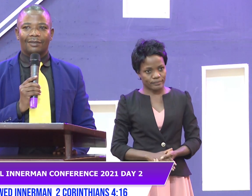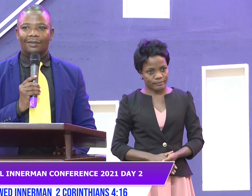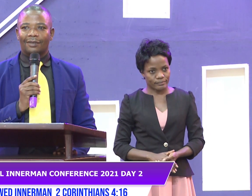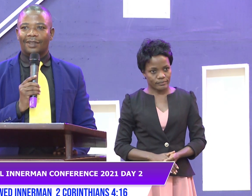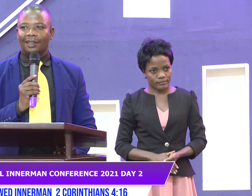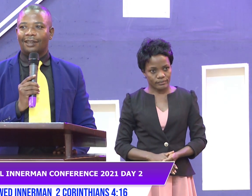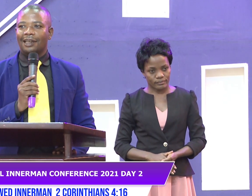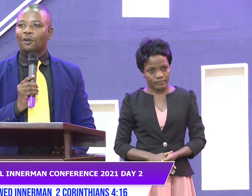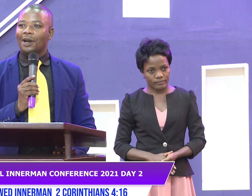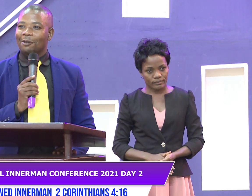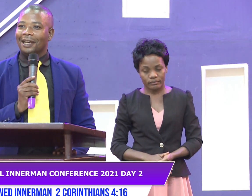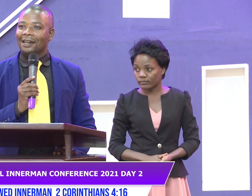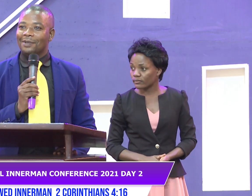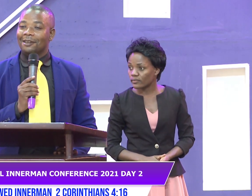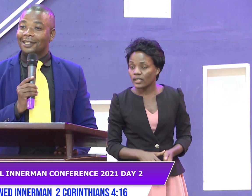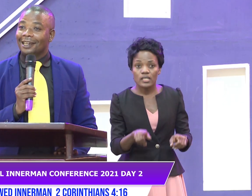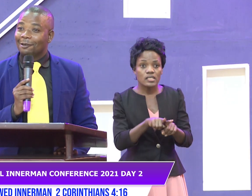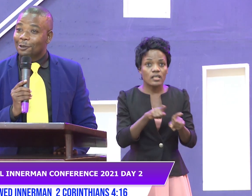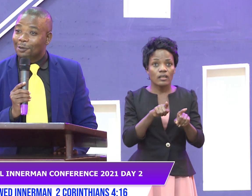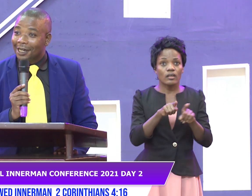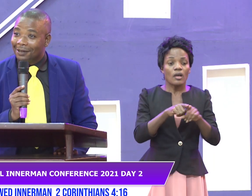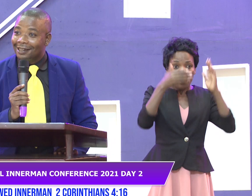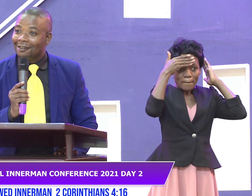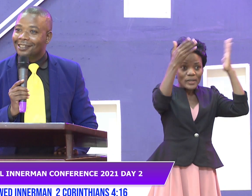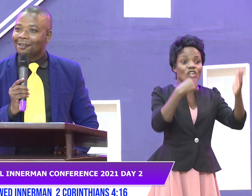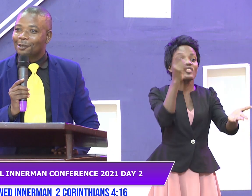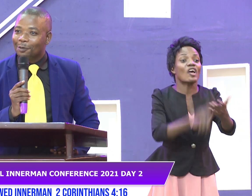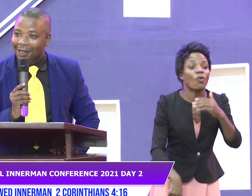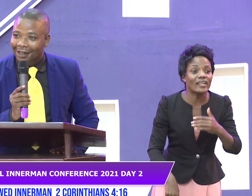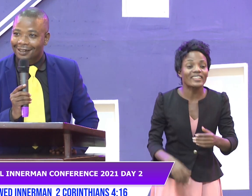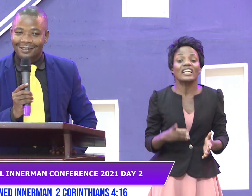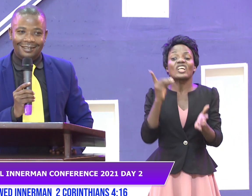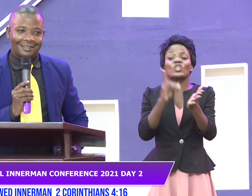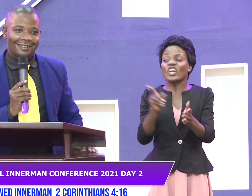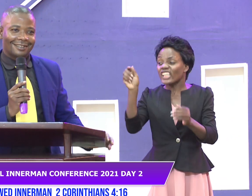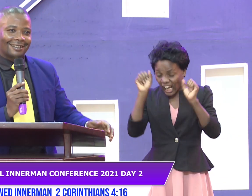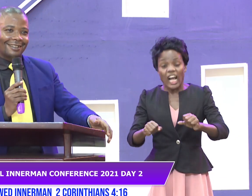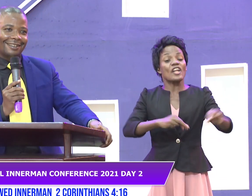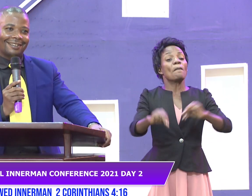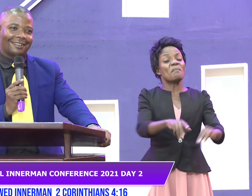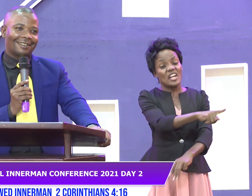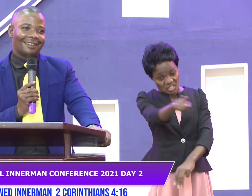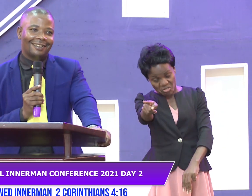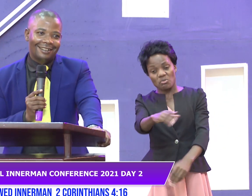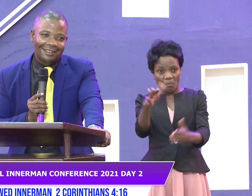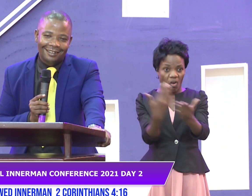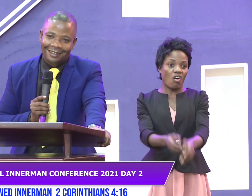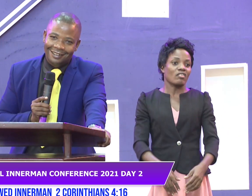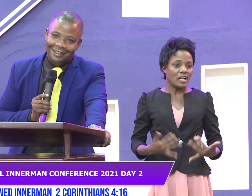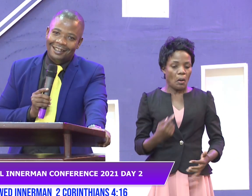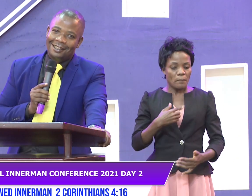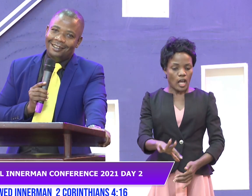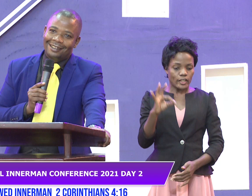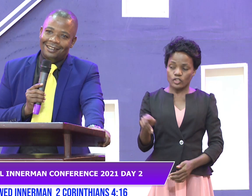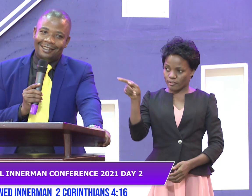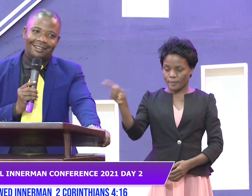as our next leader. Teyakoma oyagamba doctor tusobola wane doctor tusobola. He also said that doctor can handle